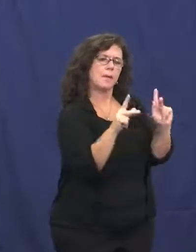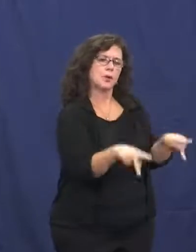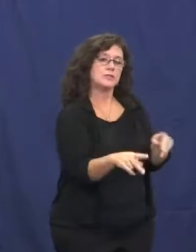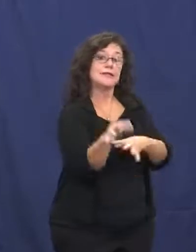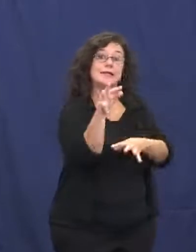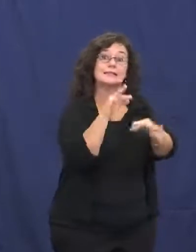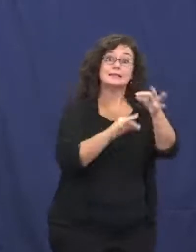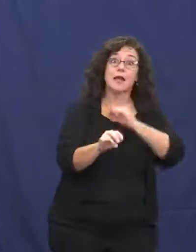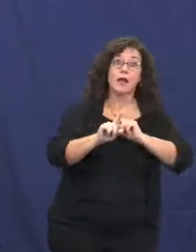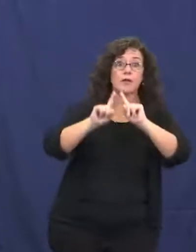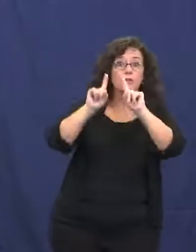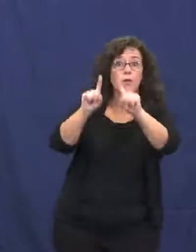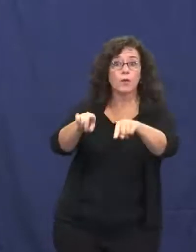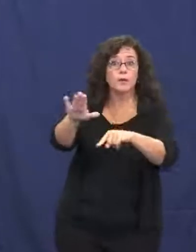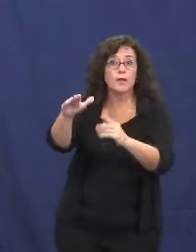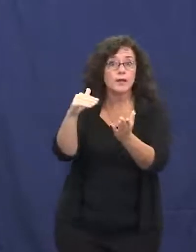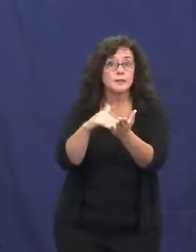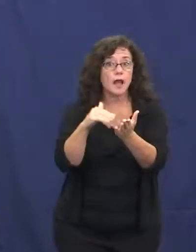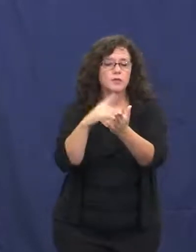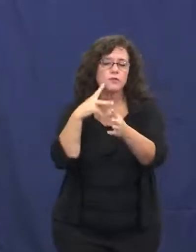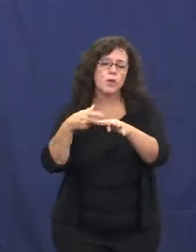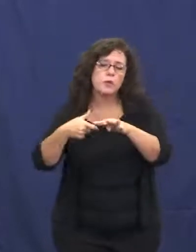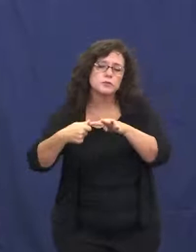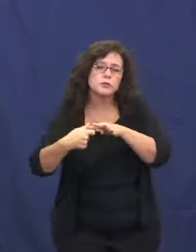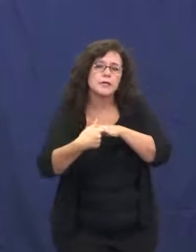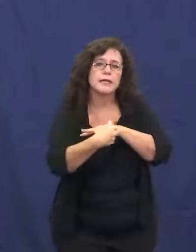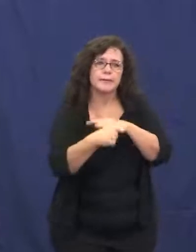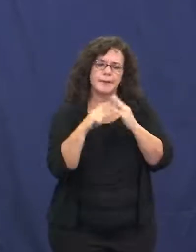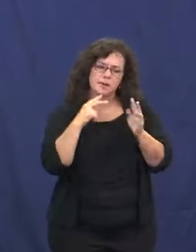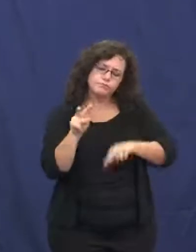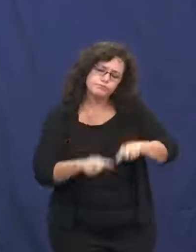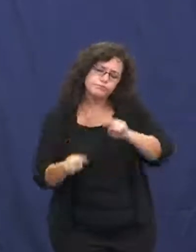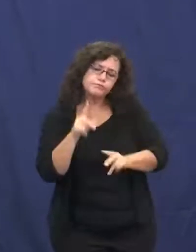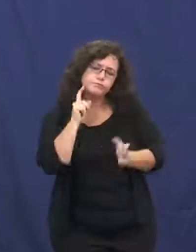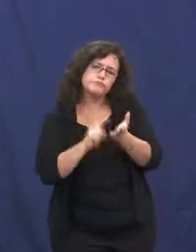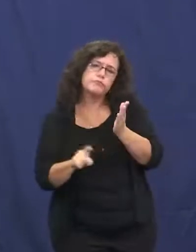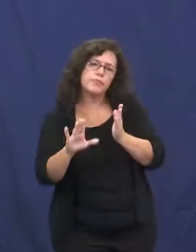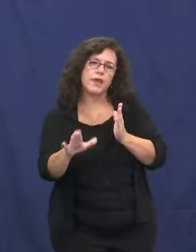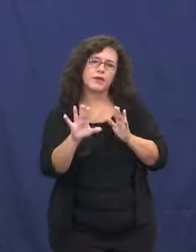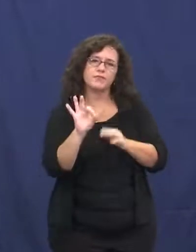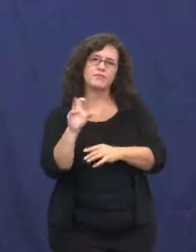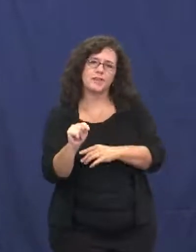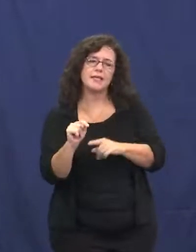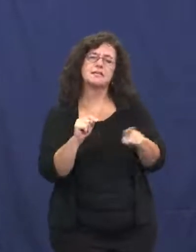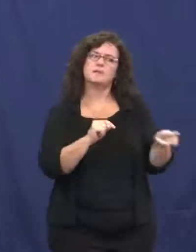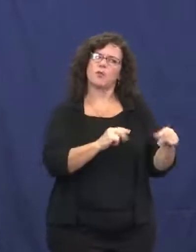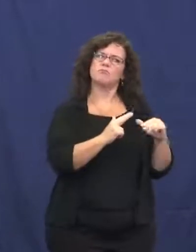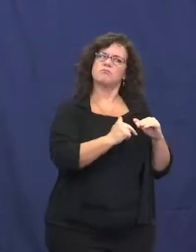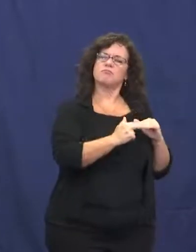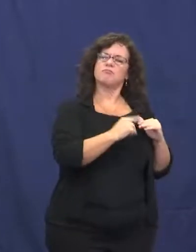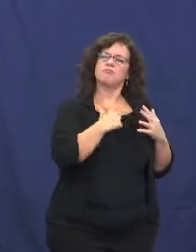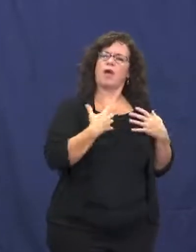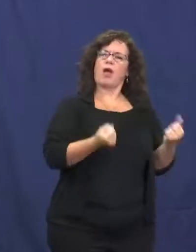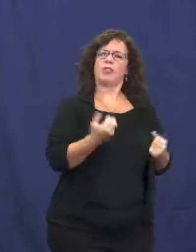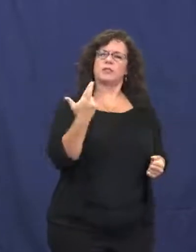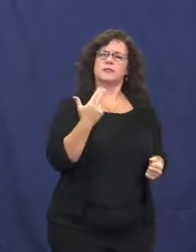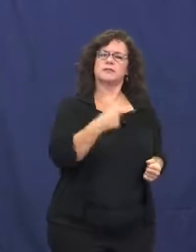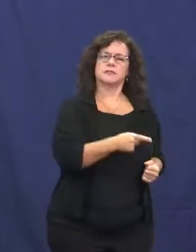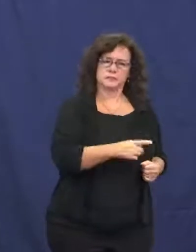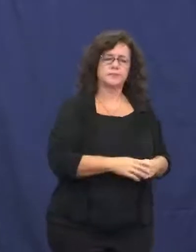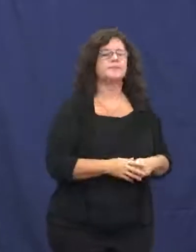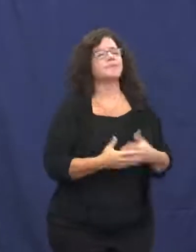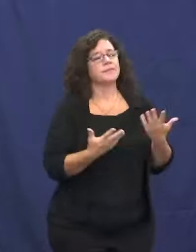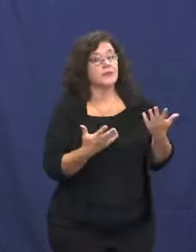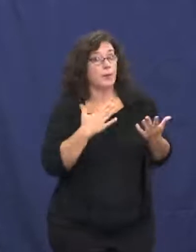nail salons are helping our community, and so I hope that you're supporting our small businesses like them as they start to open up a little